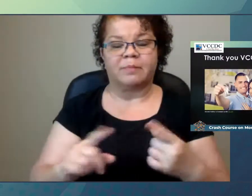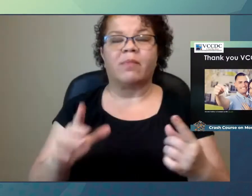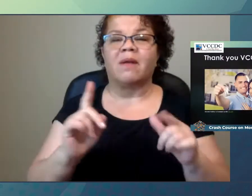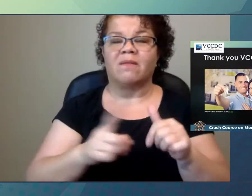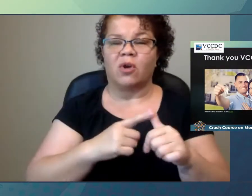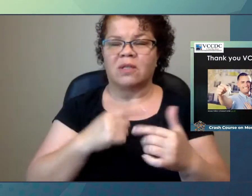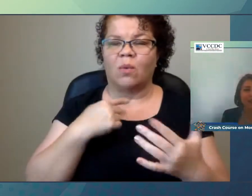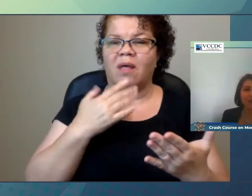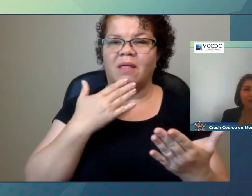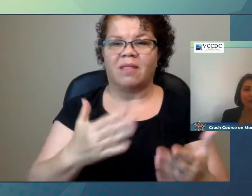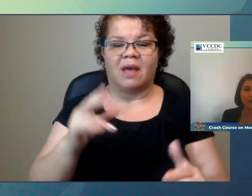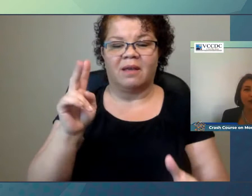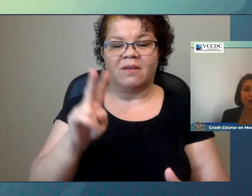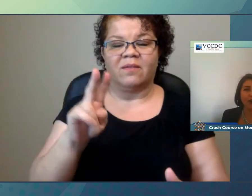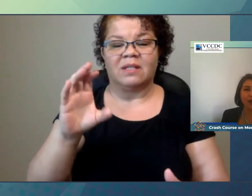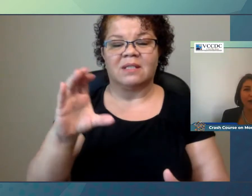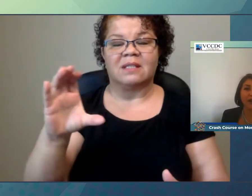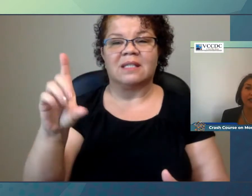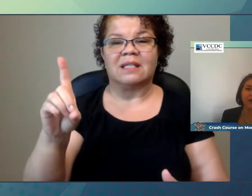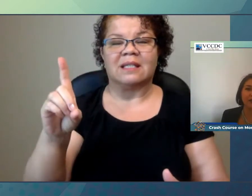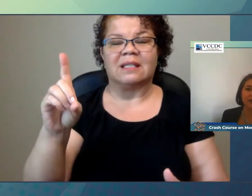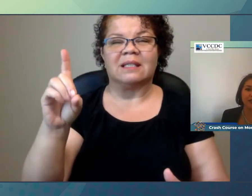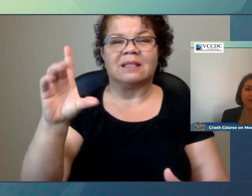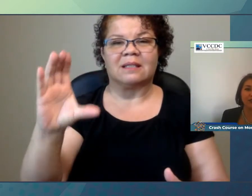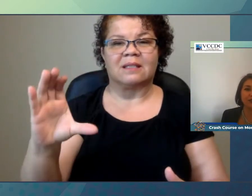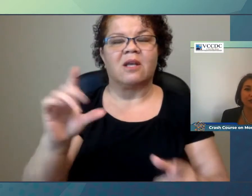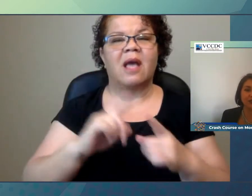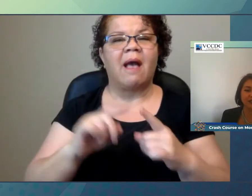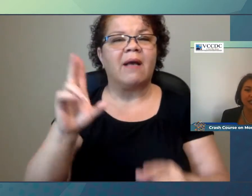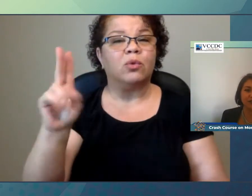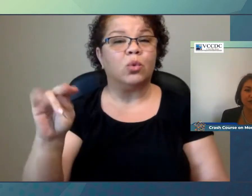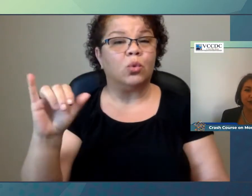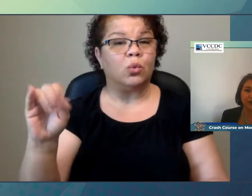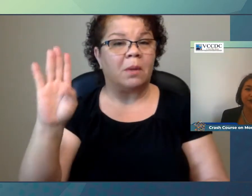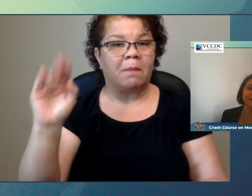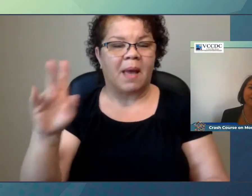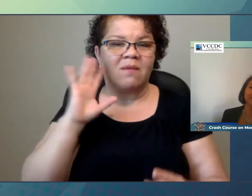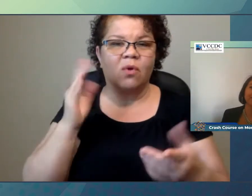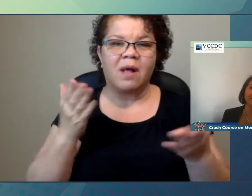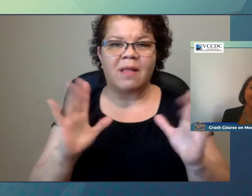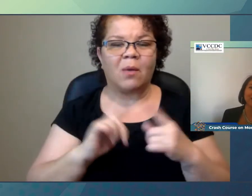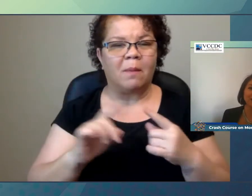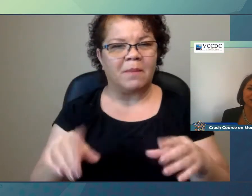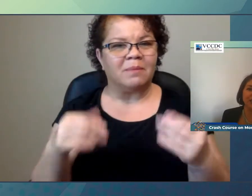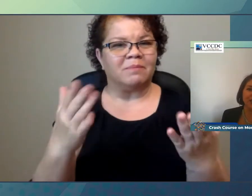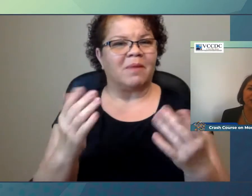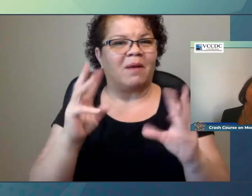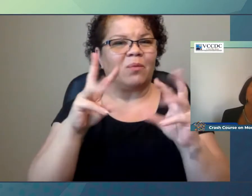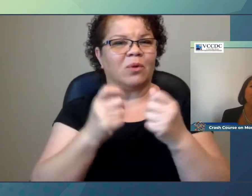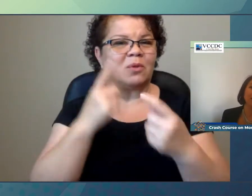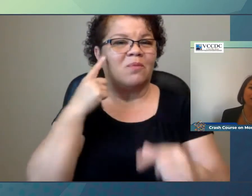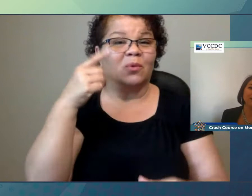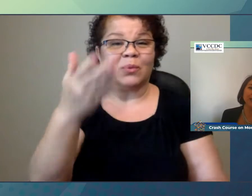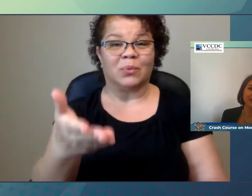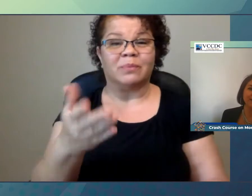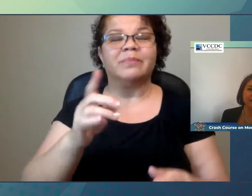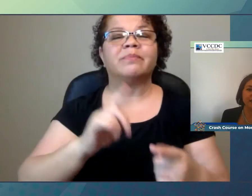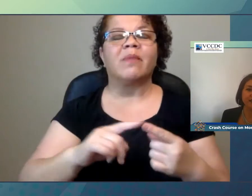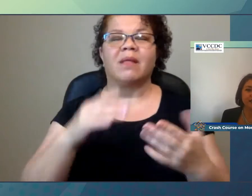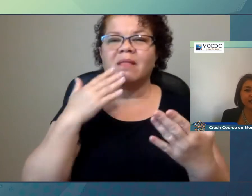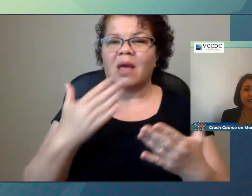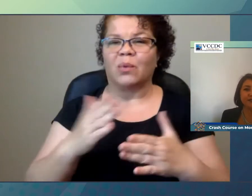VCCDC and Union Bank for allowing me to do this presentation for you. So thank you, partners